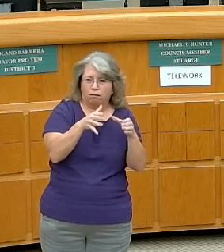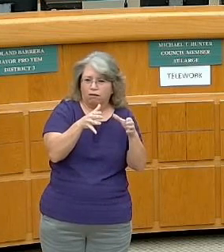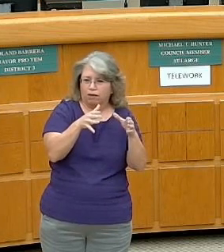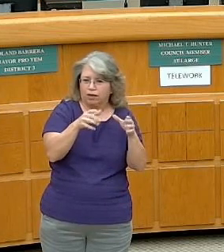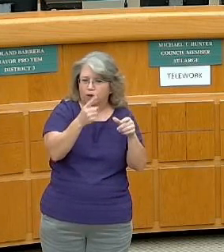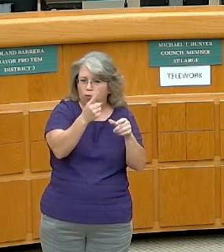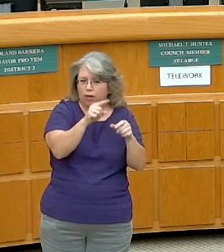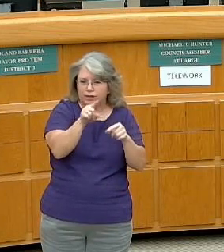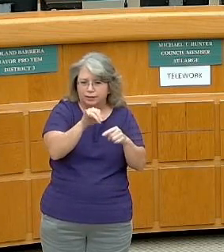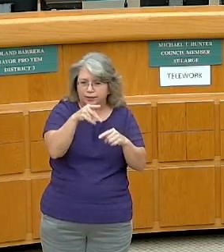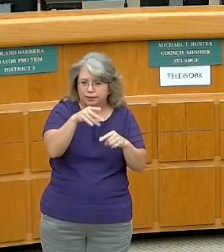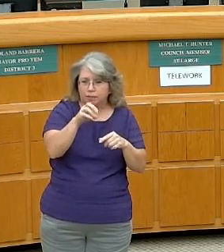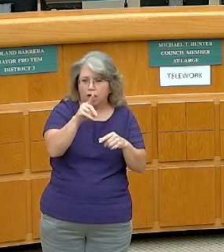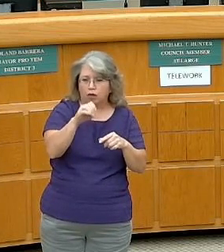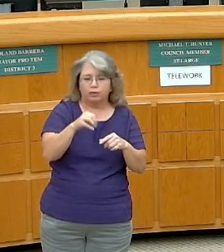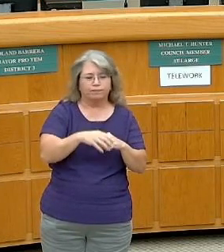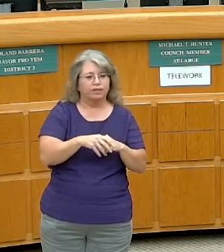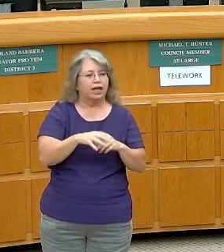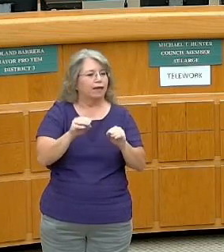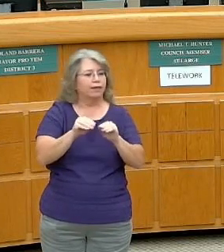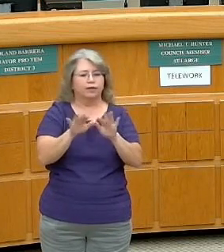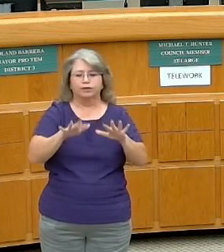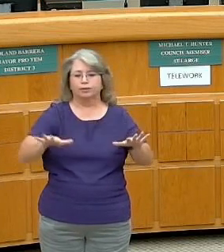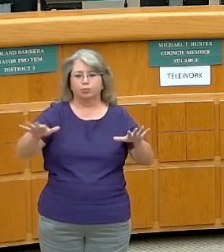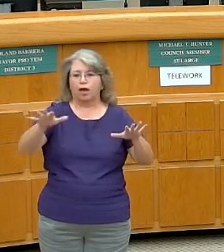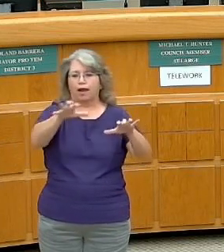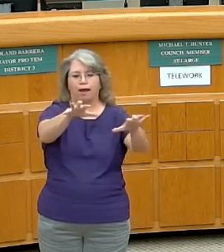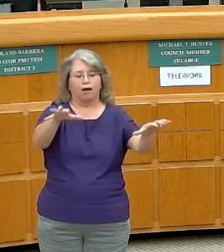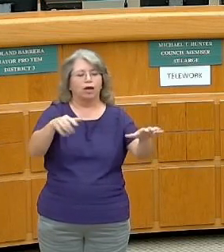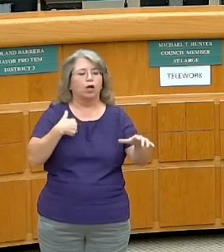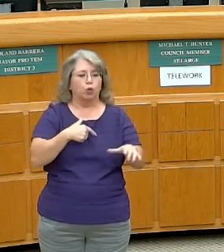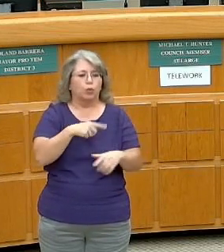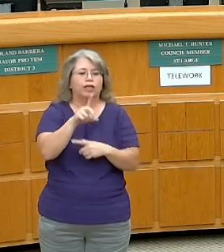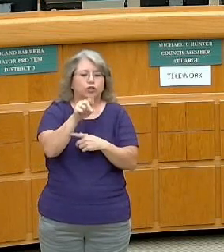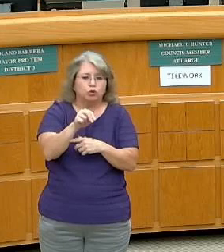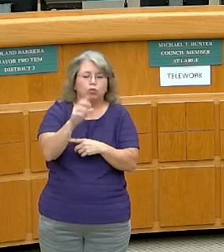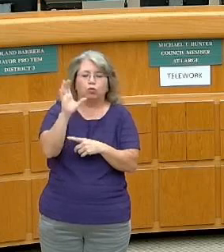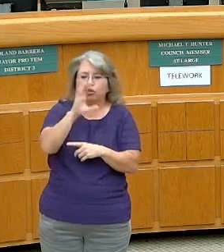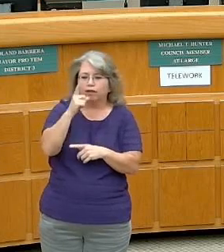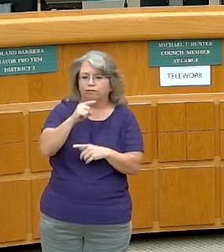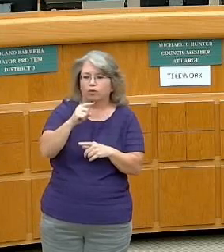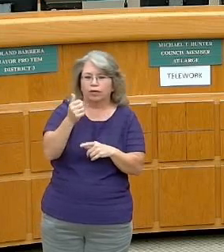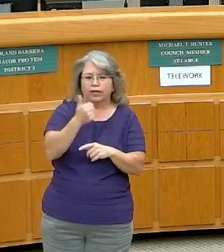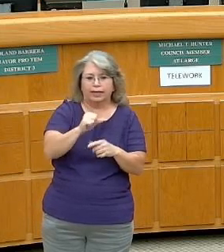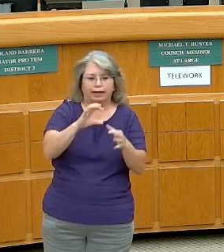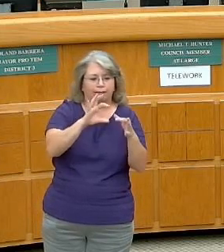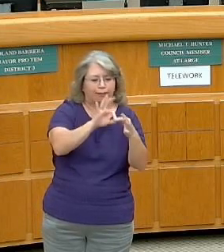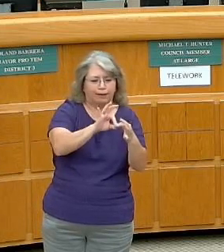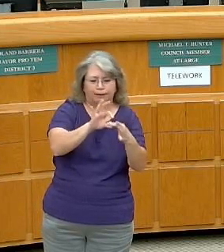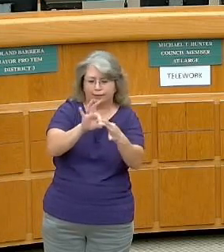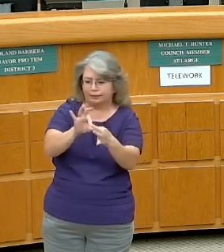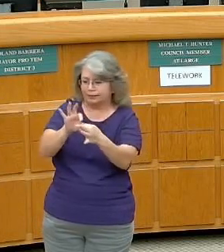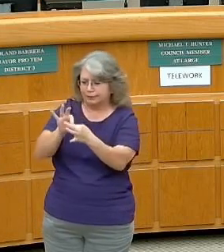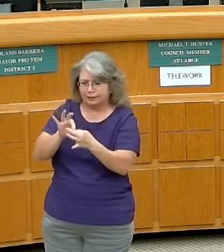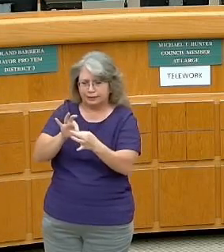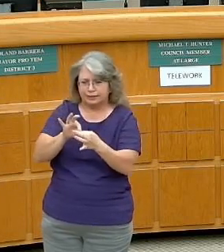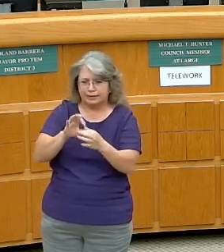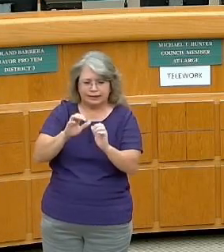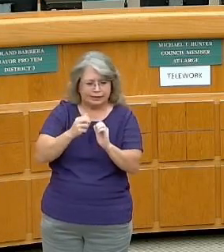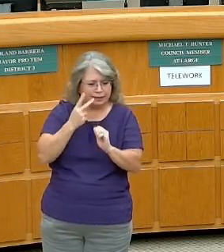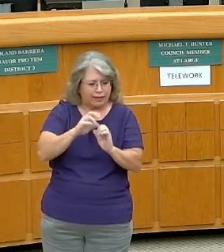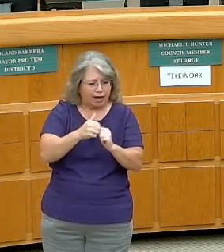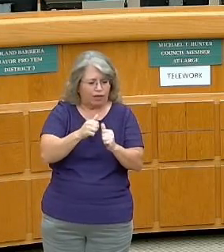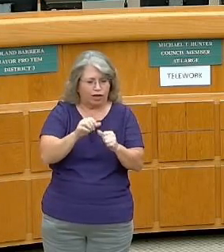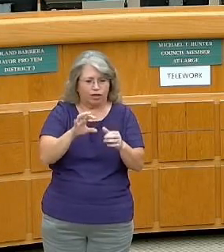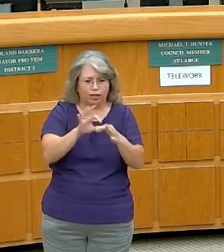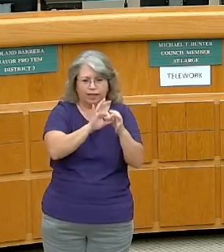know, we do look for epi-links to see if there's anything that's connected, and so what we're seeing right now is that we have transmission in all different